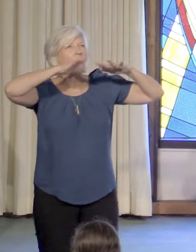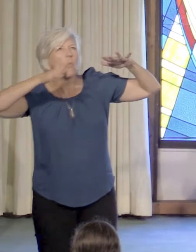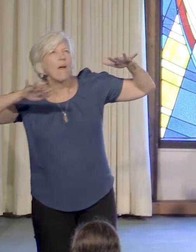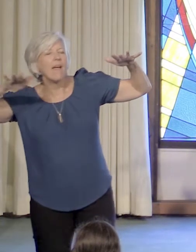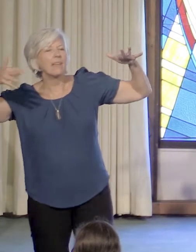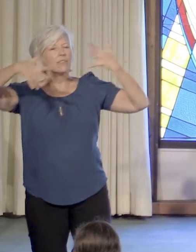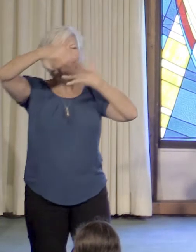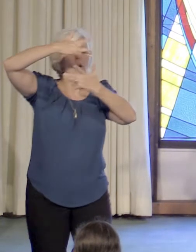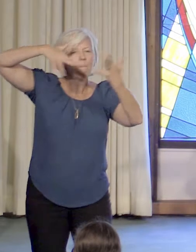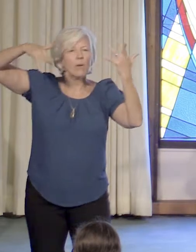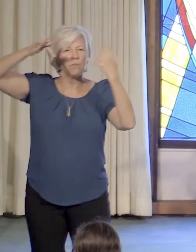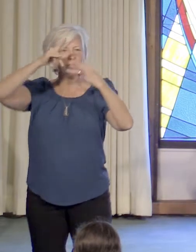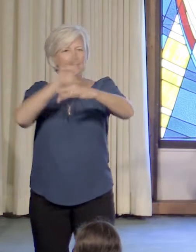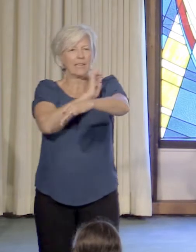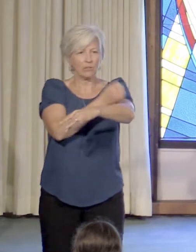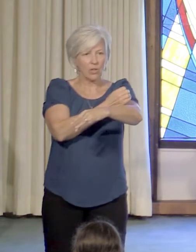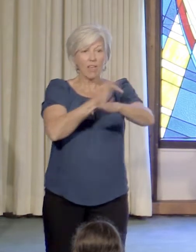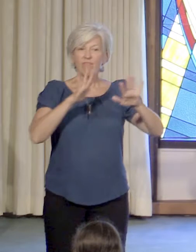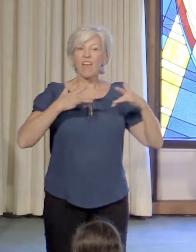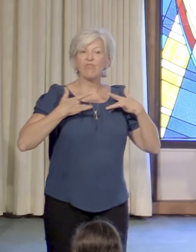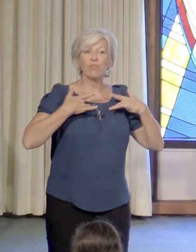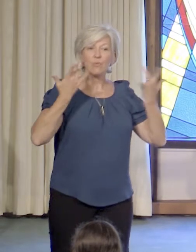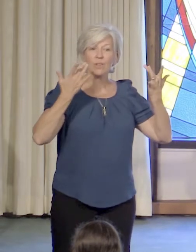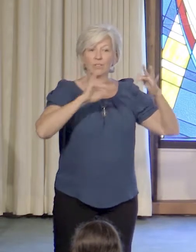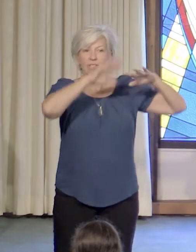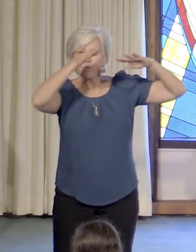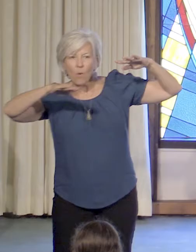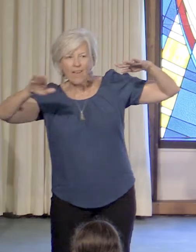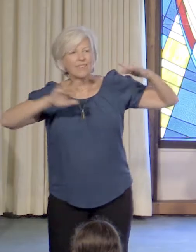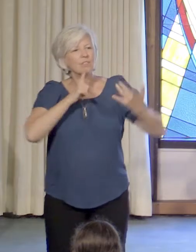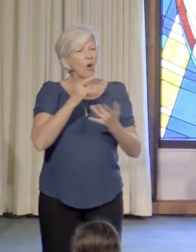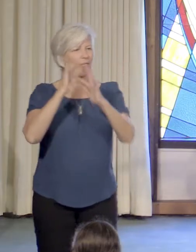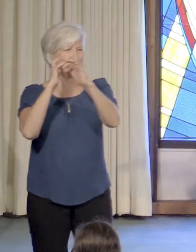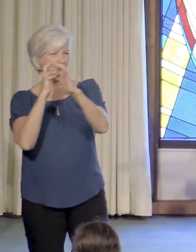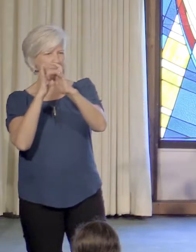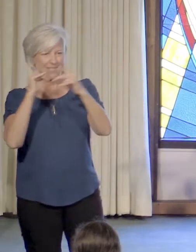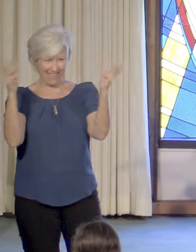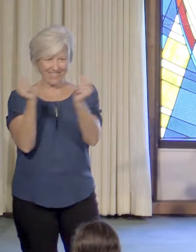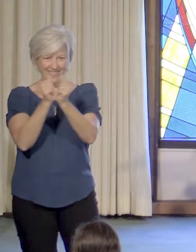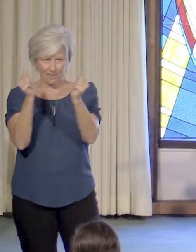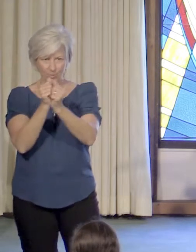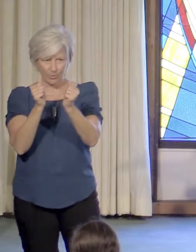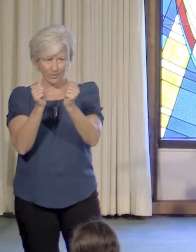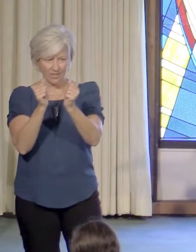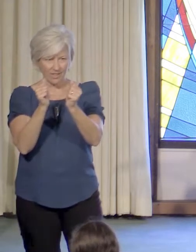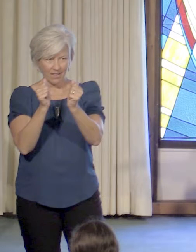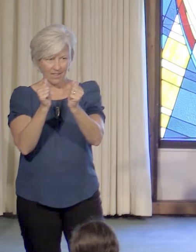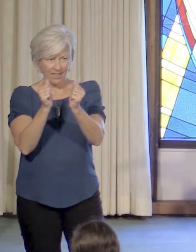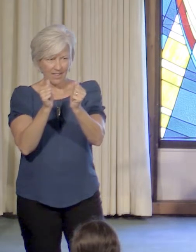These thrills and waves are the trumps and cymbals in the hands of the priests and